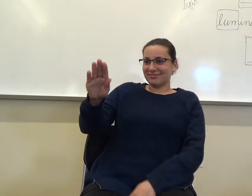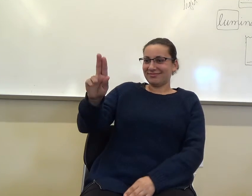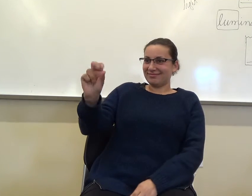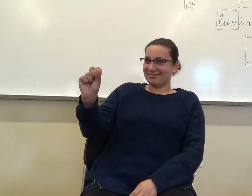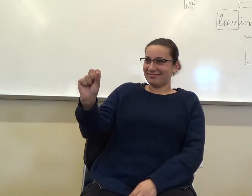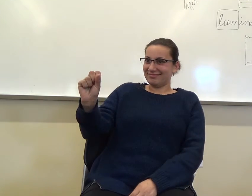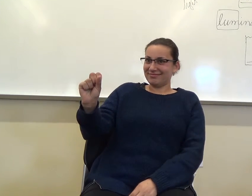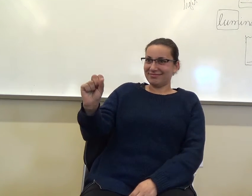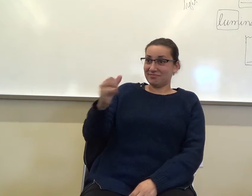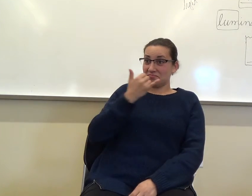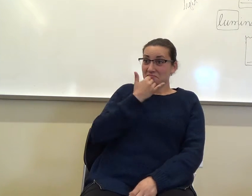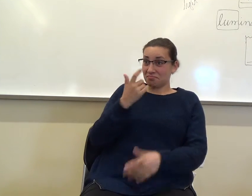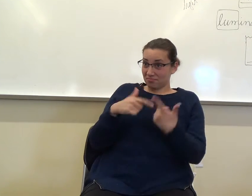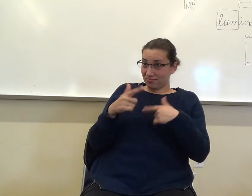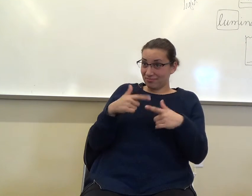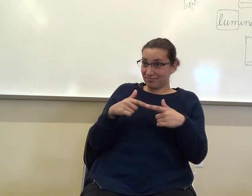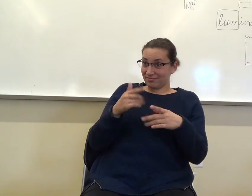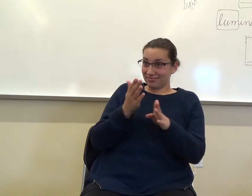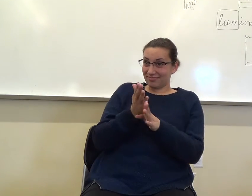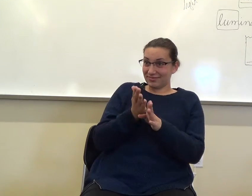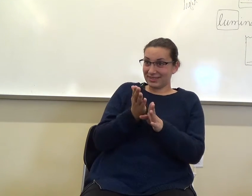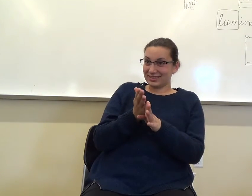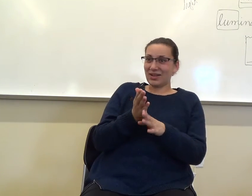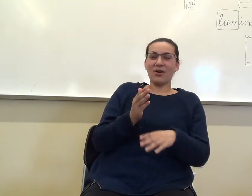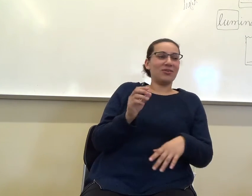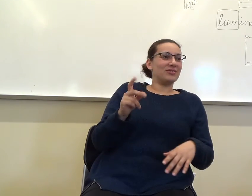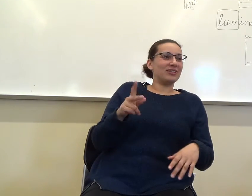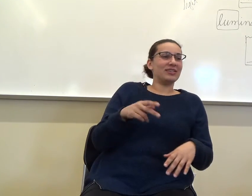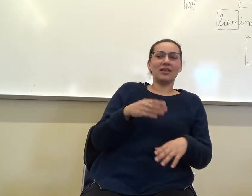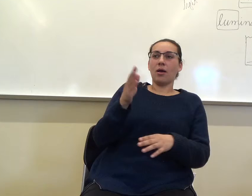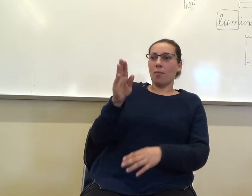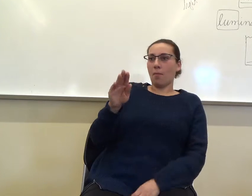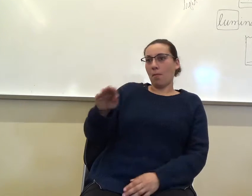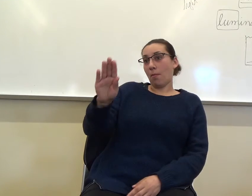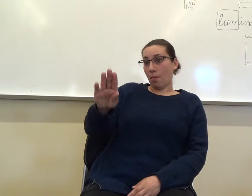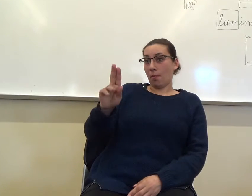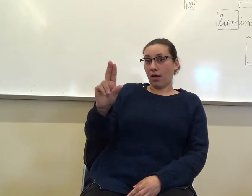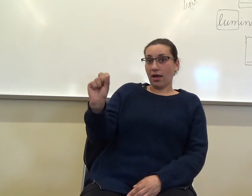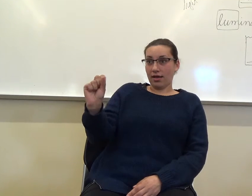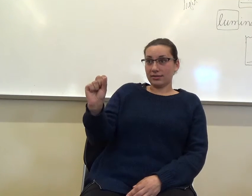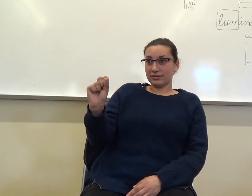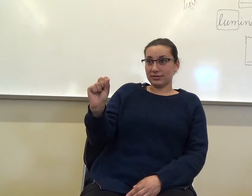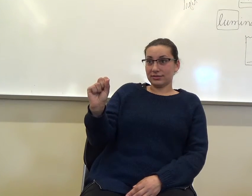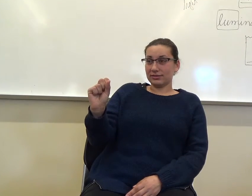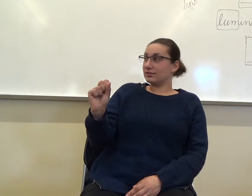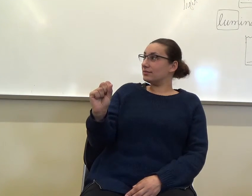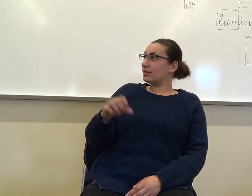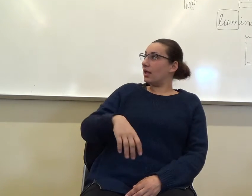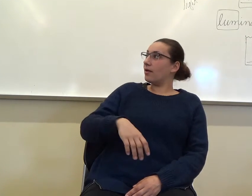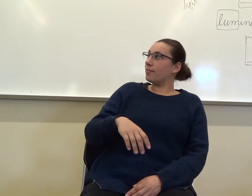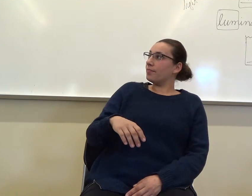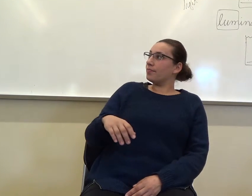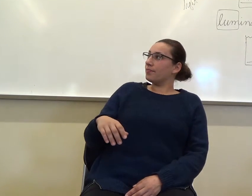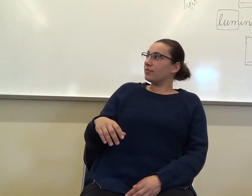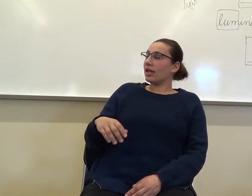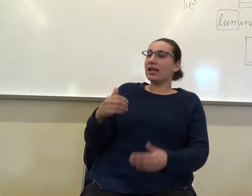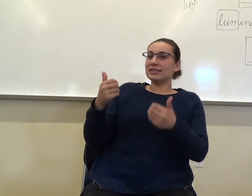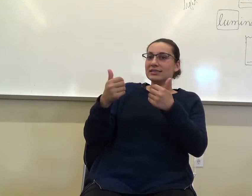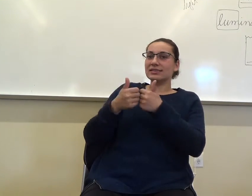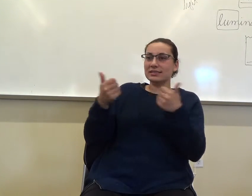mean? If we say the buses before Claudette Colvin and Rosa Parks did that, the buses were segregated, what does